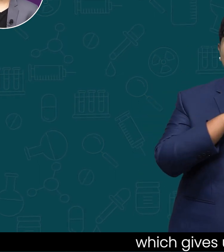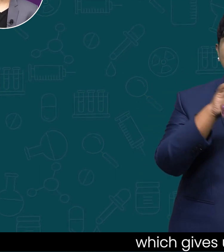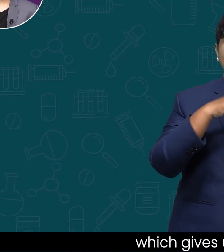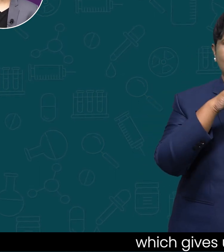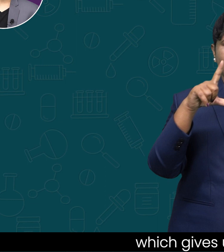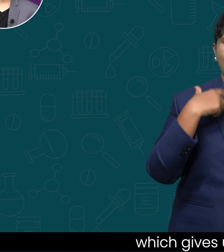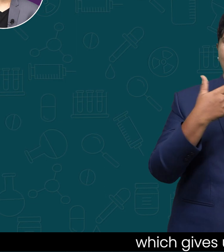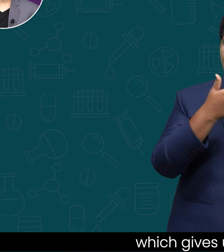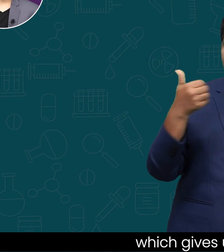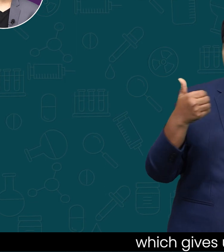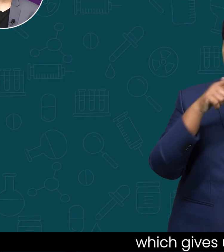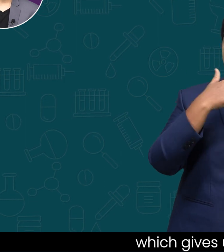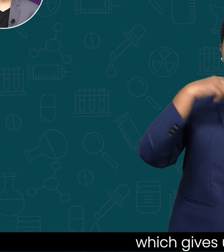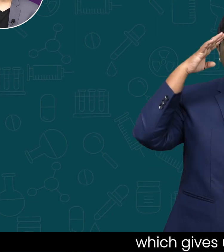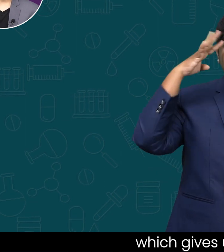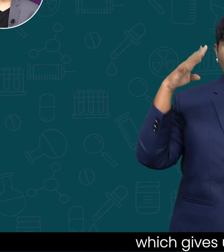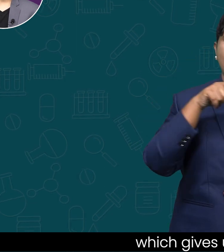the answers.